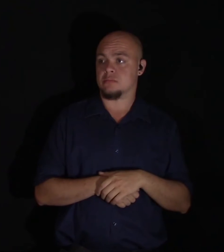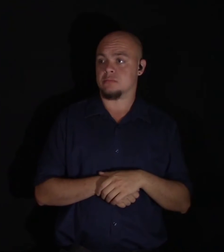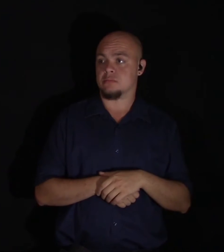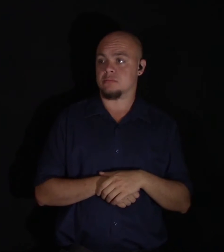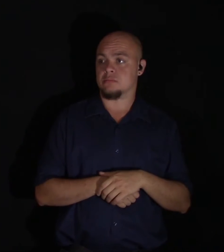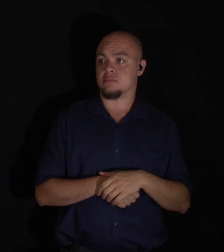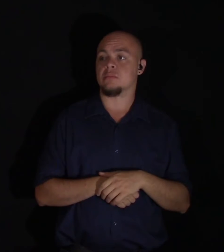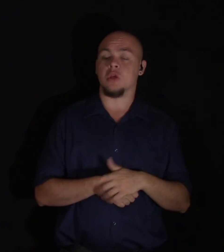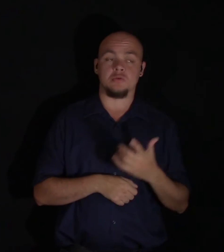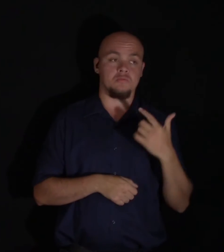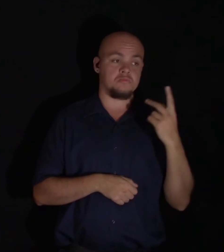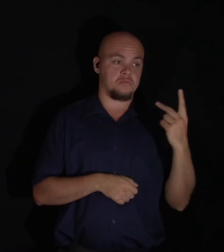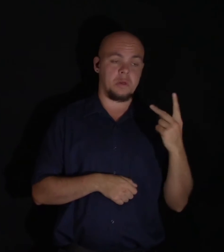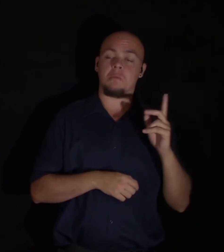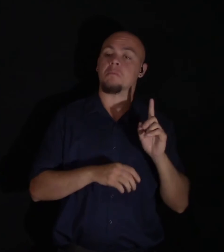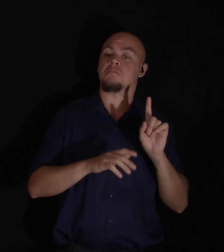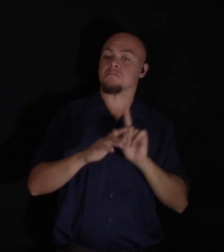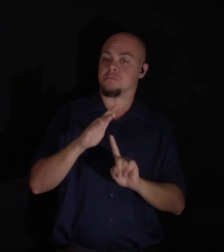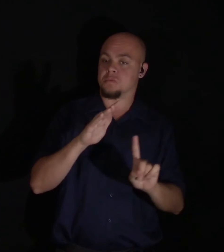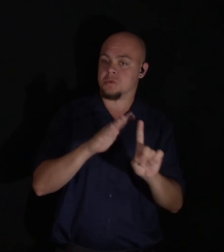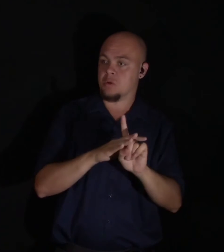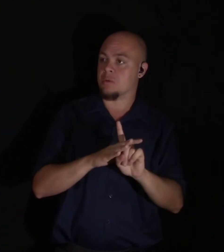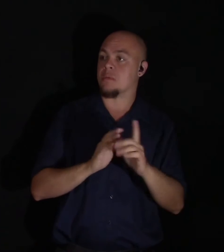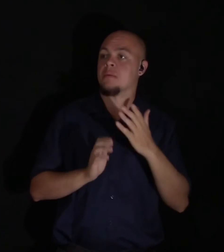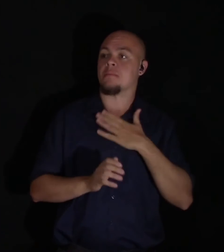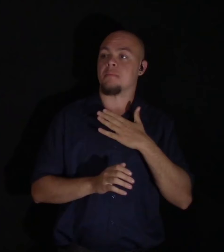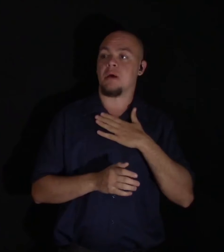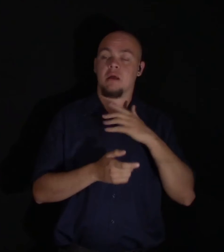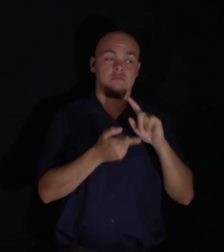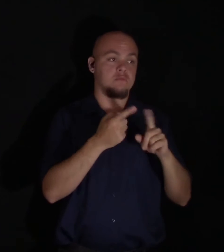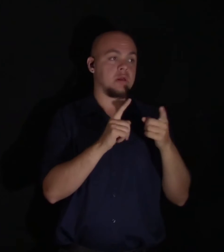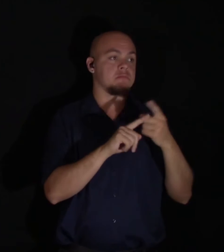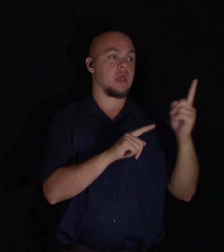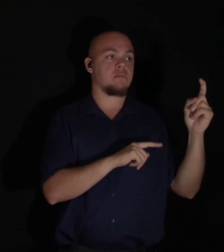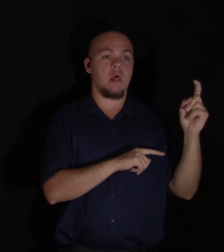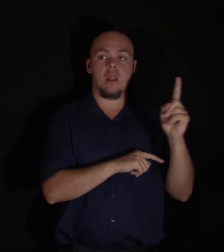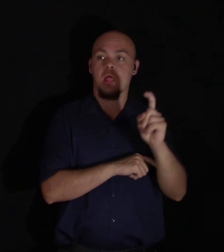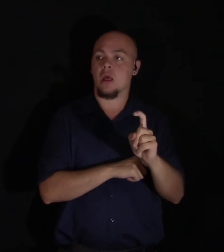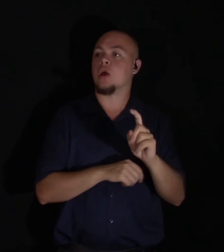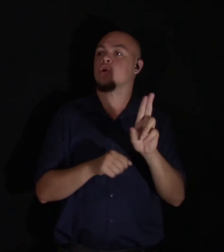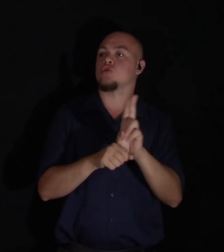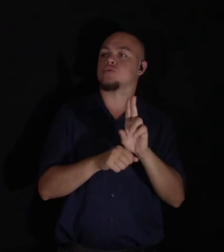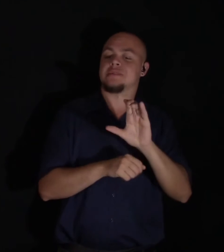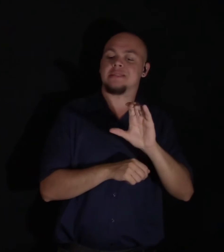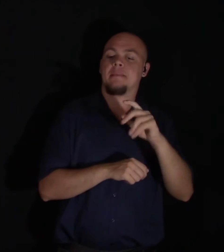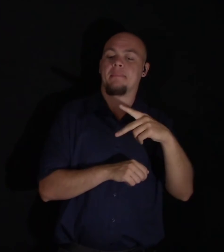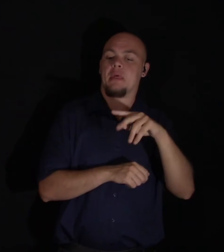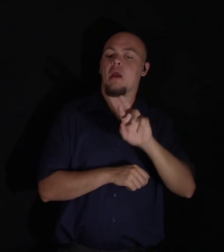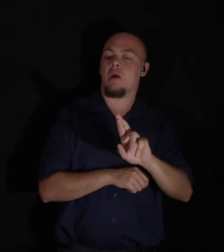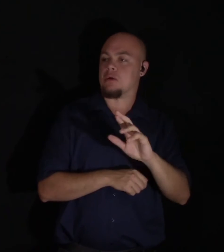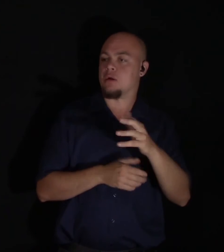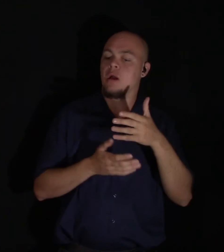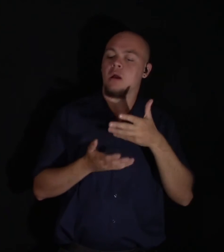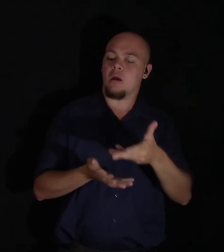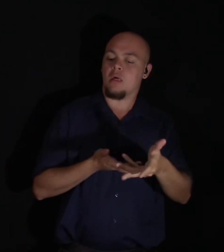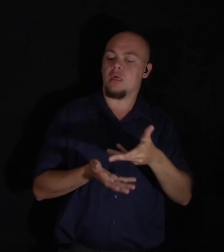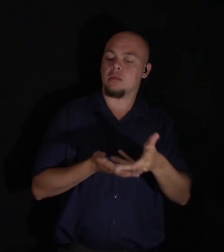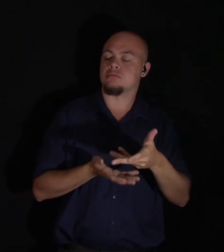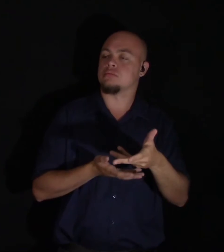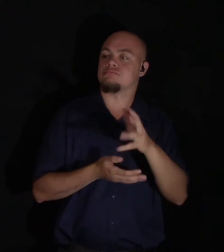show up. My buddy rushes in the room, does CPR on this child, works on the child